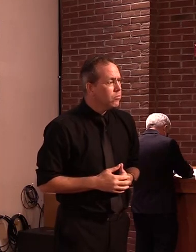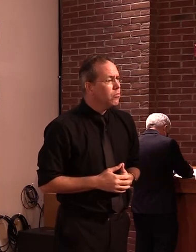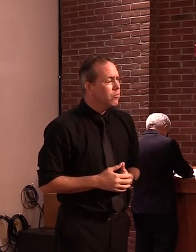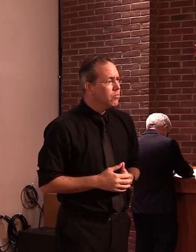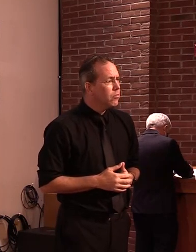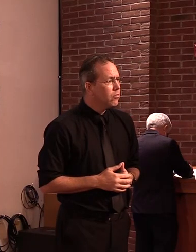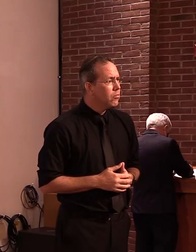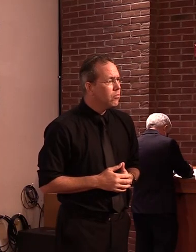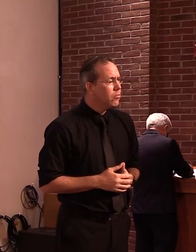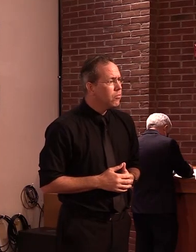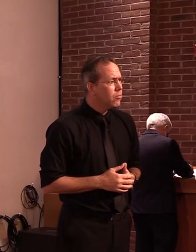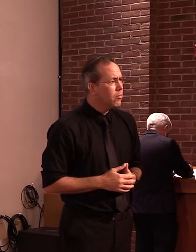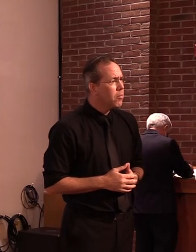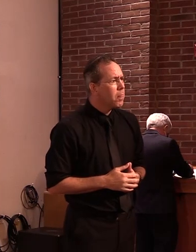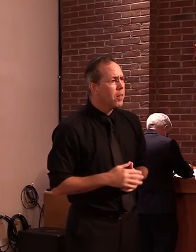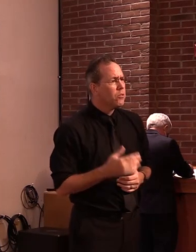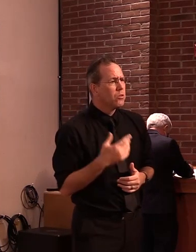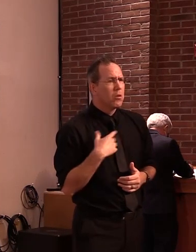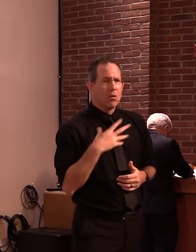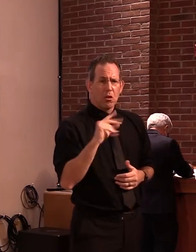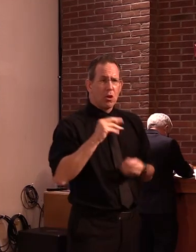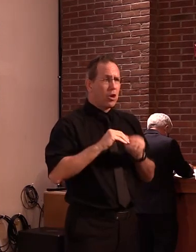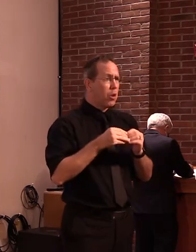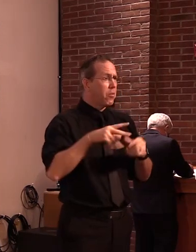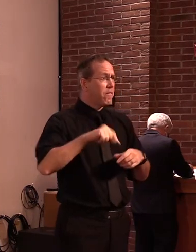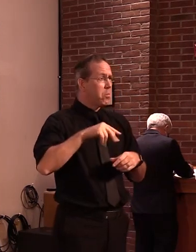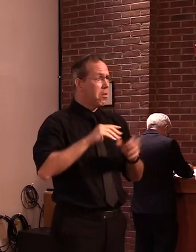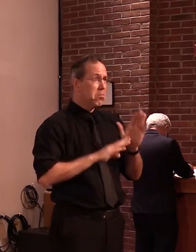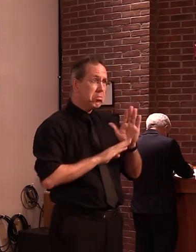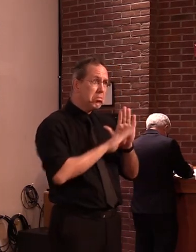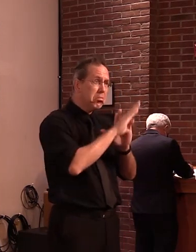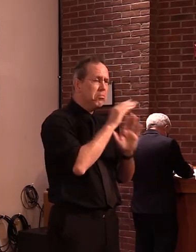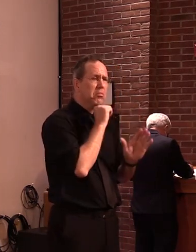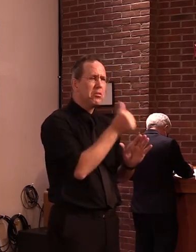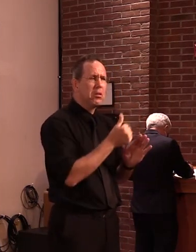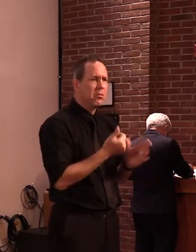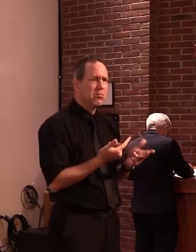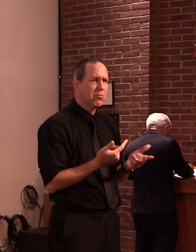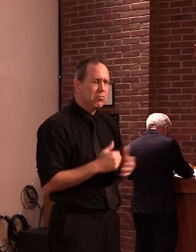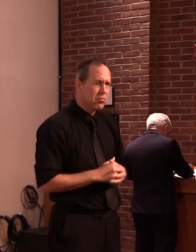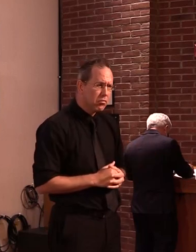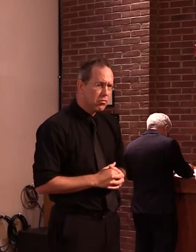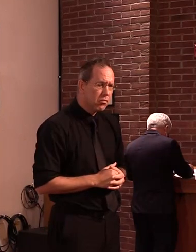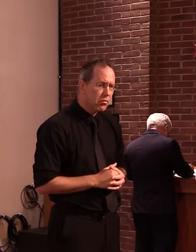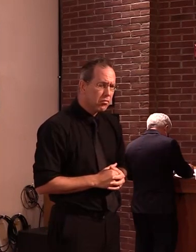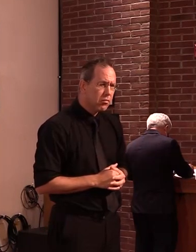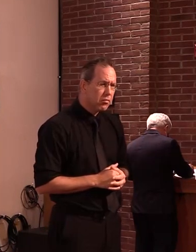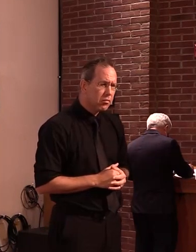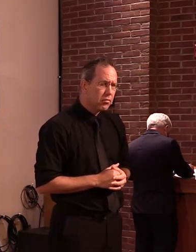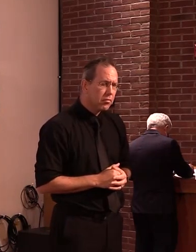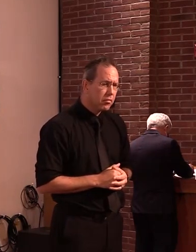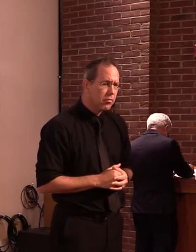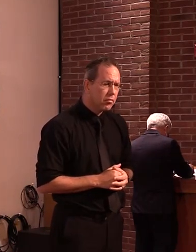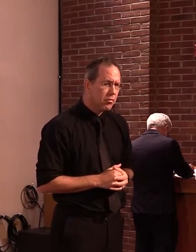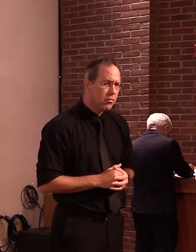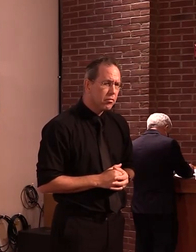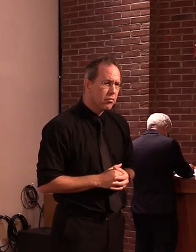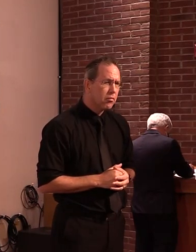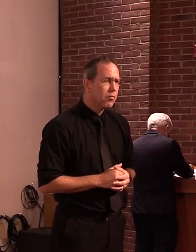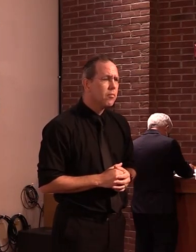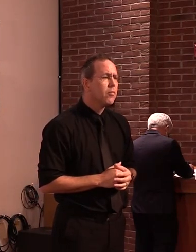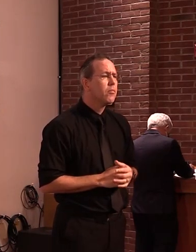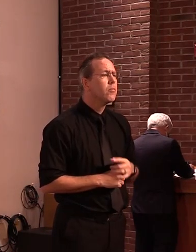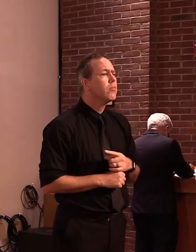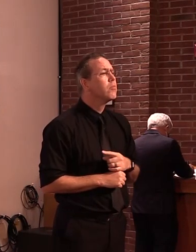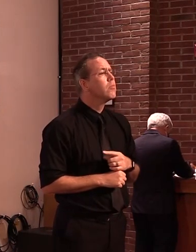operations, we're not seeing an increase here in Vermont. So that's who typically utilizes the retail functions